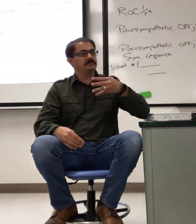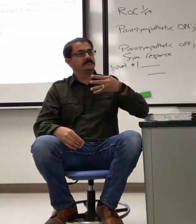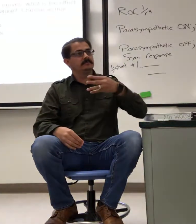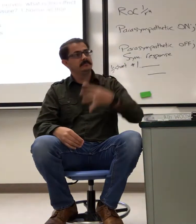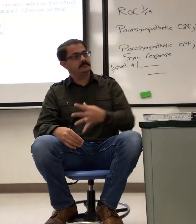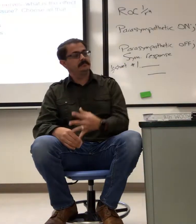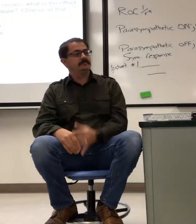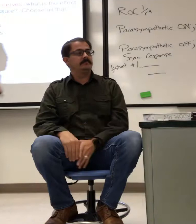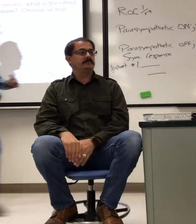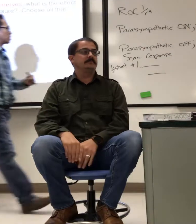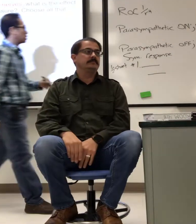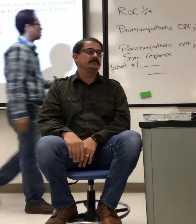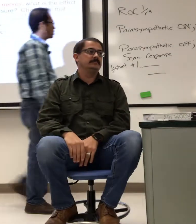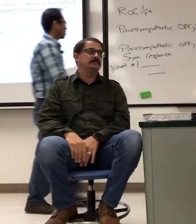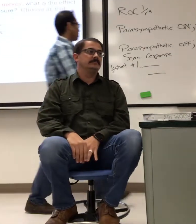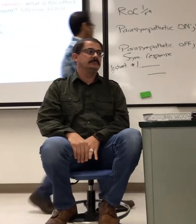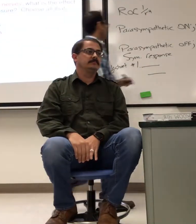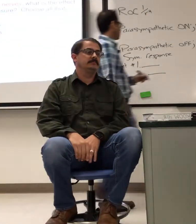number 2,